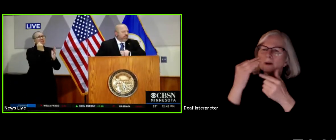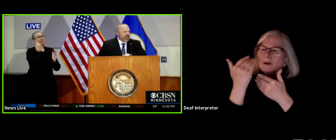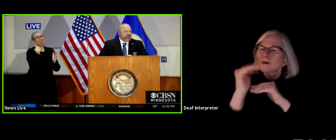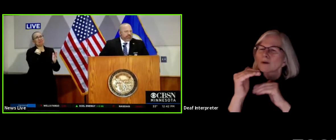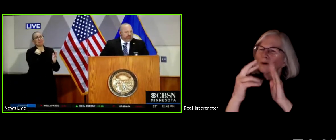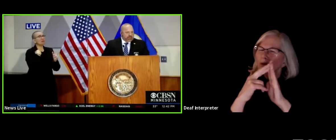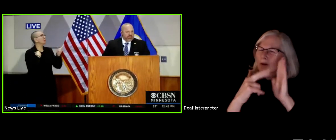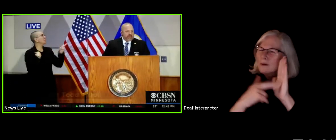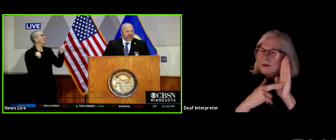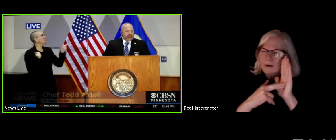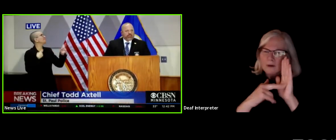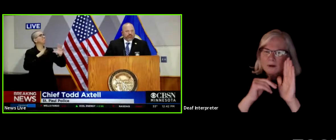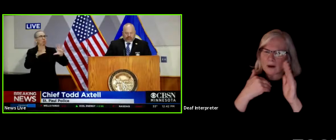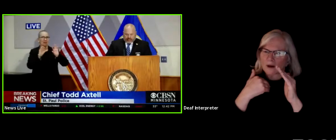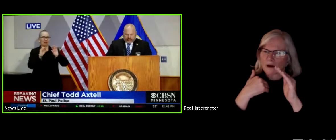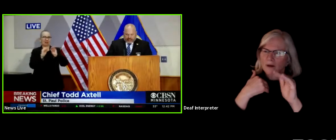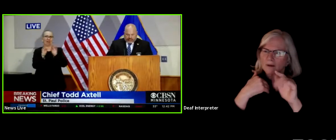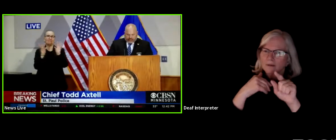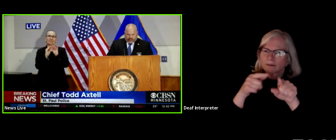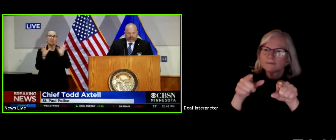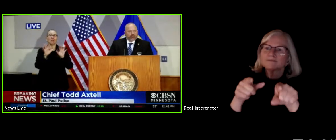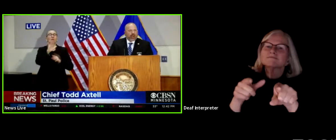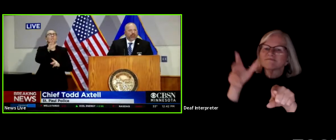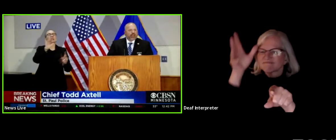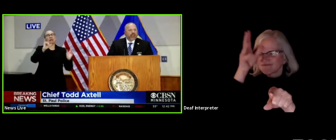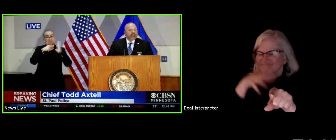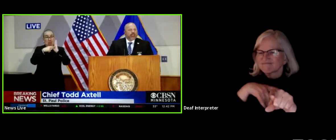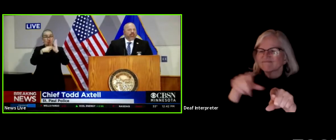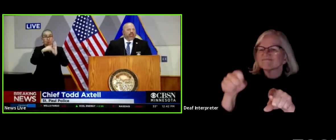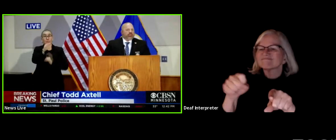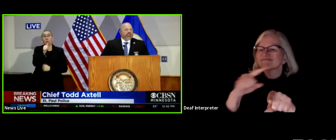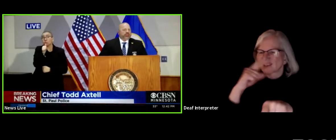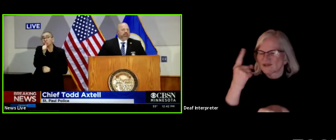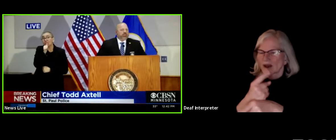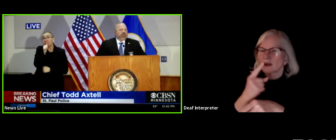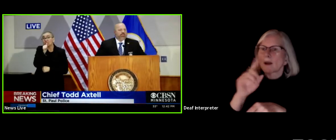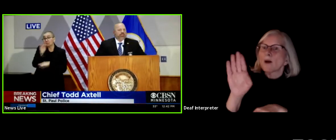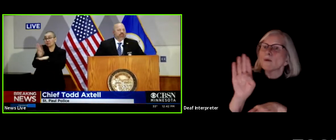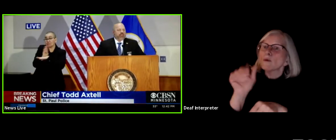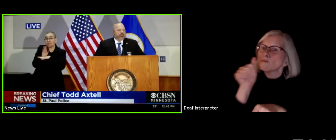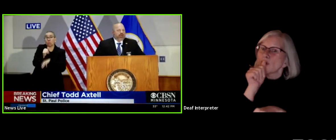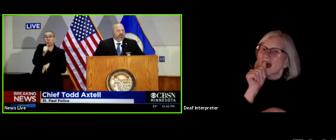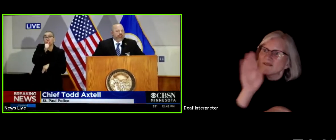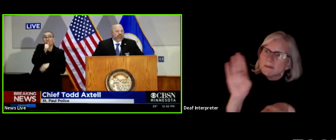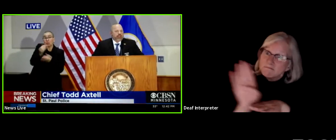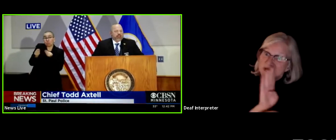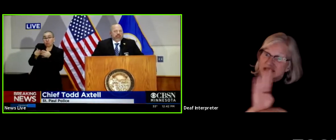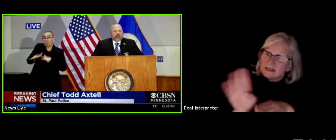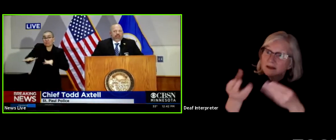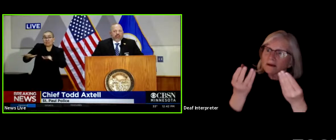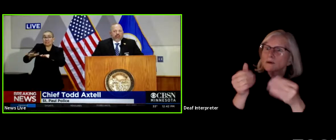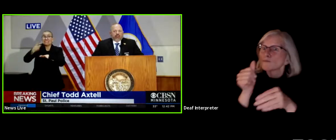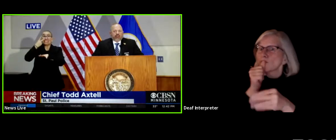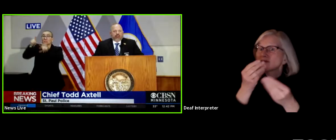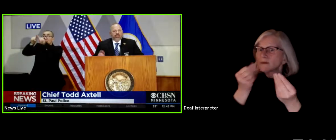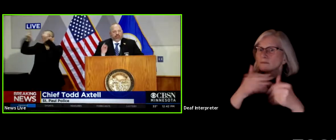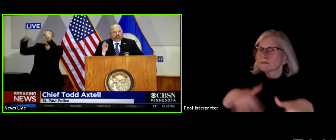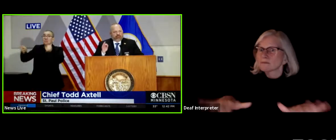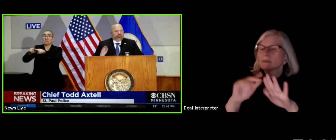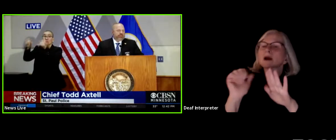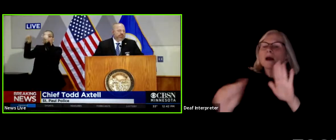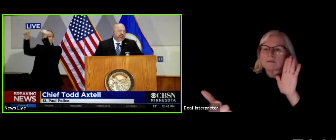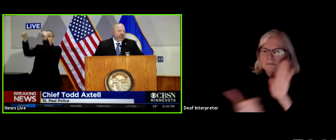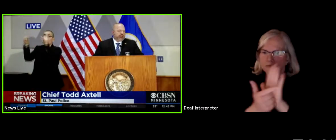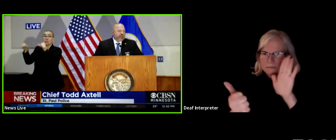correct. Now, private businesses, private property can restrict weapons on their property. There is